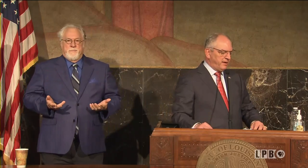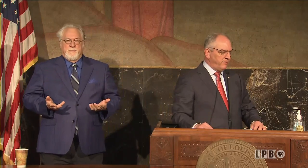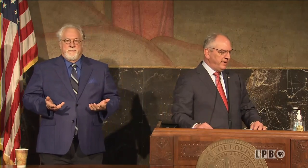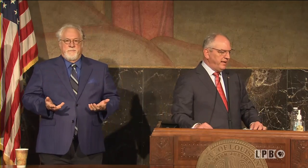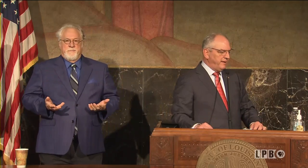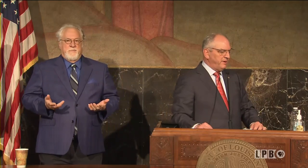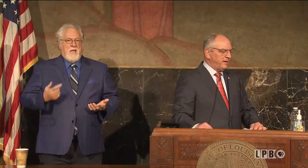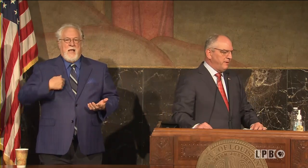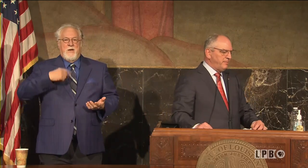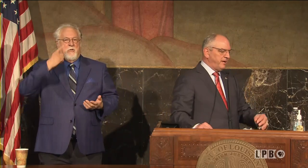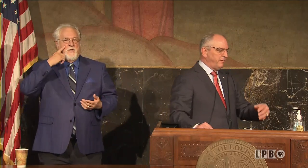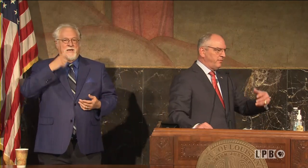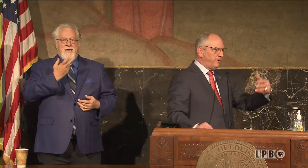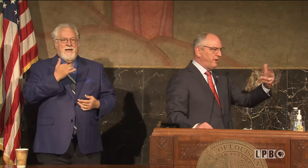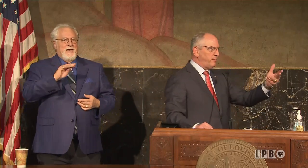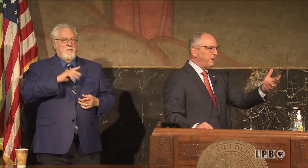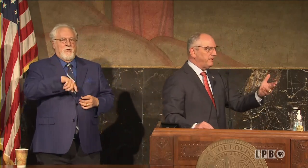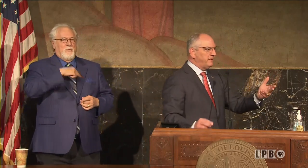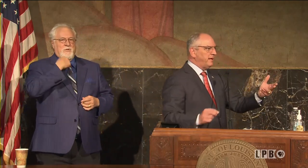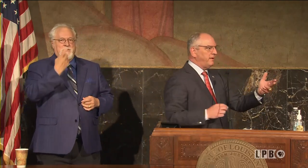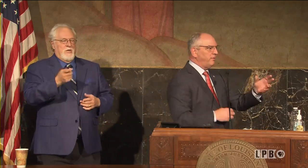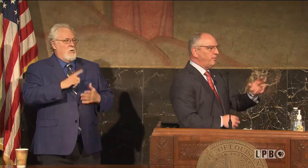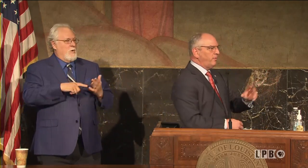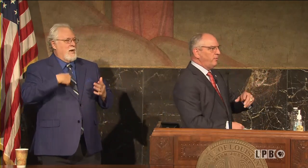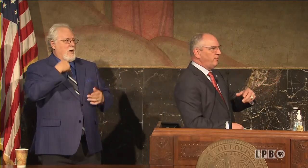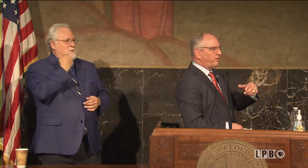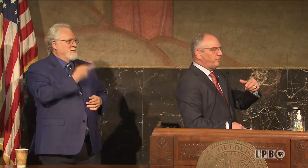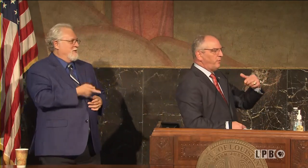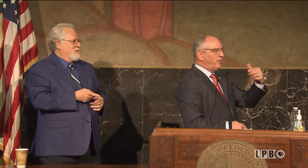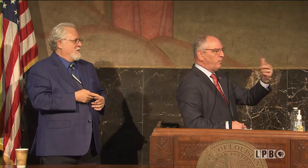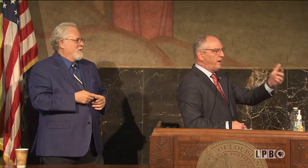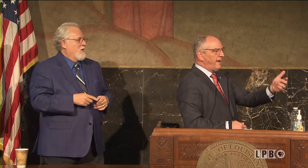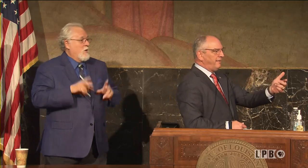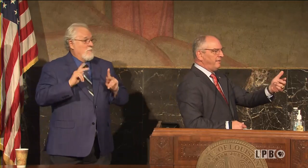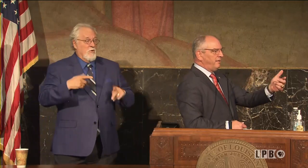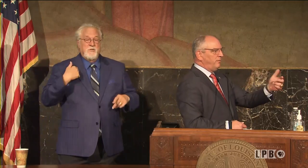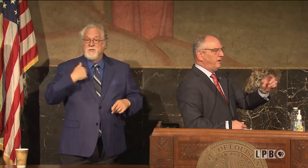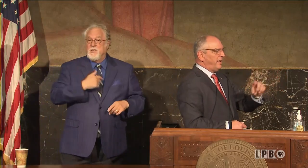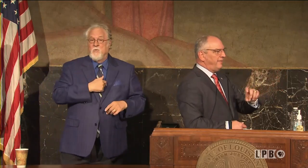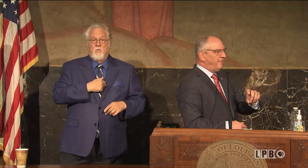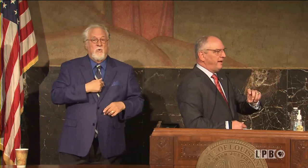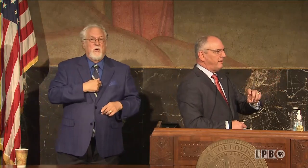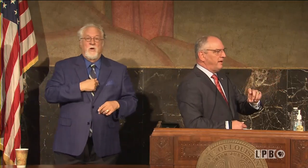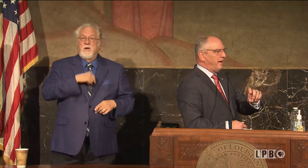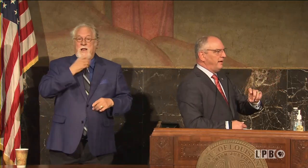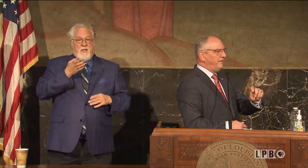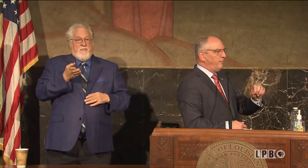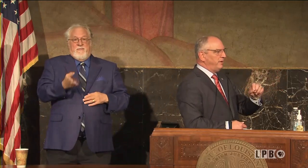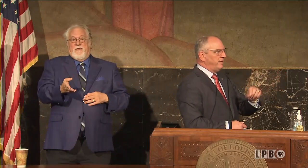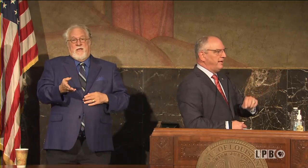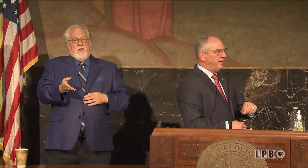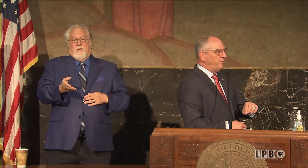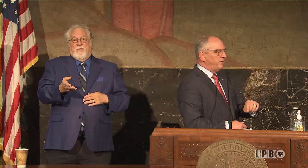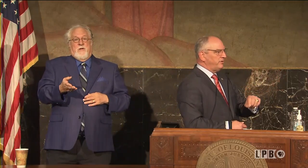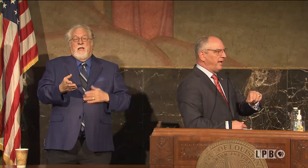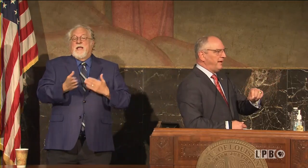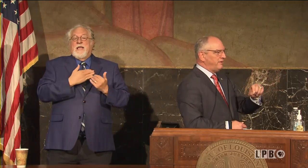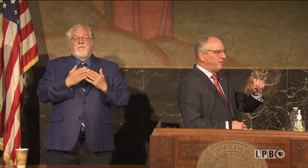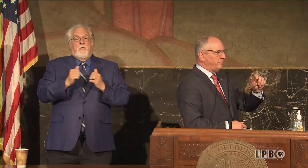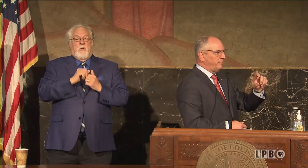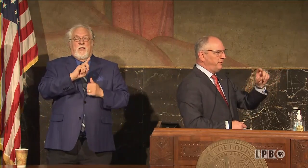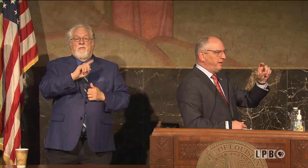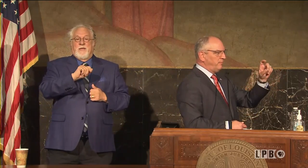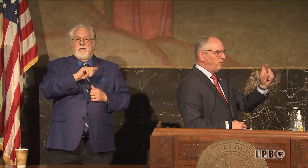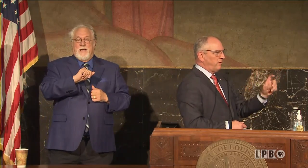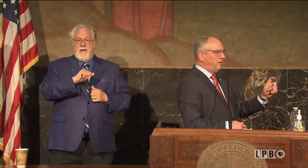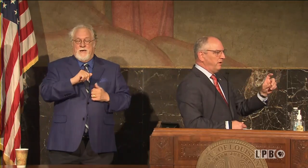I don't think we need him to come up and tell you what I'm about to tell you. First of all, we're not there yet, even with the data we're seeing in